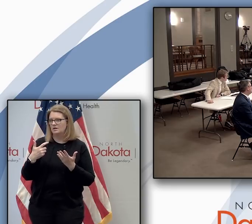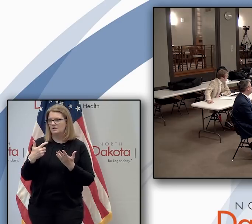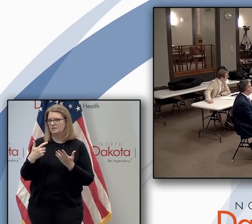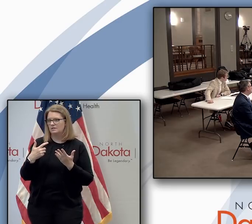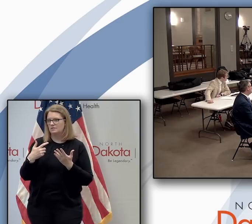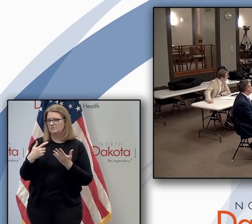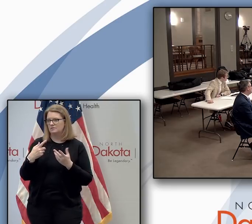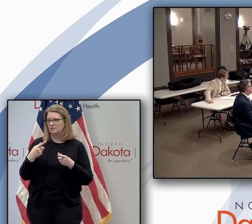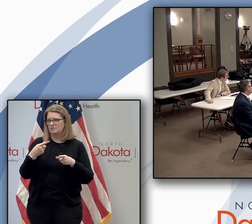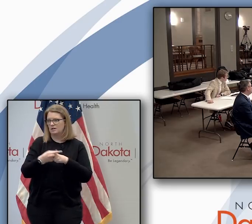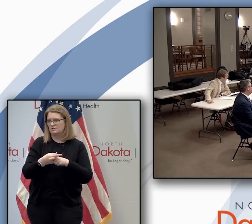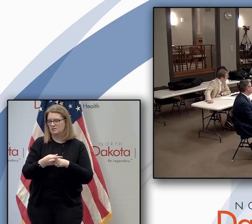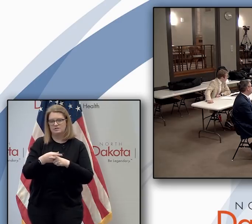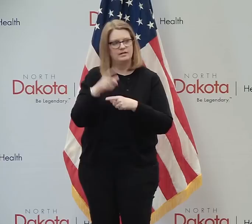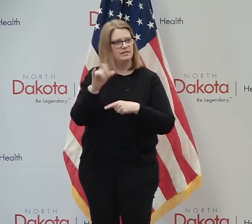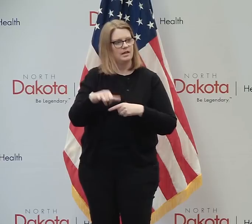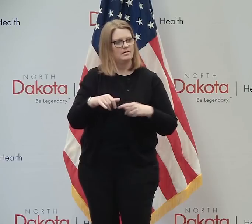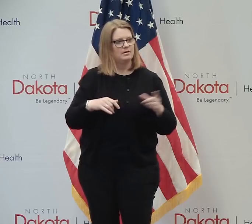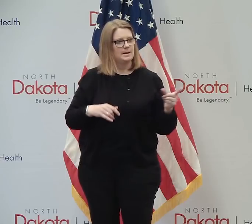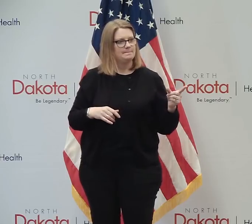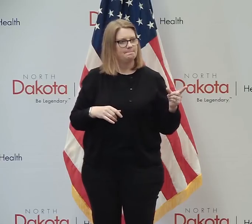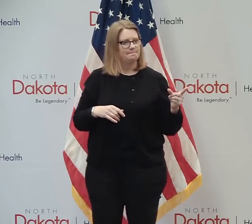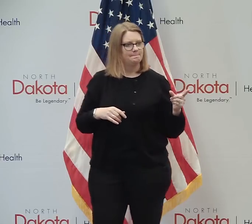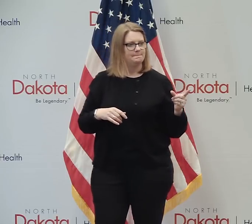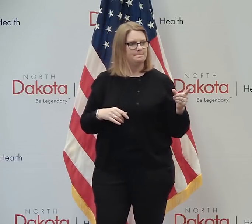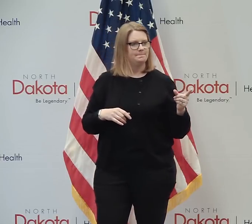you contradicting that? I'm